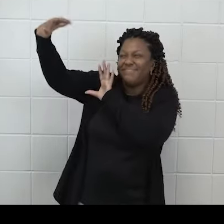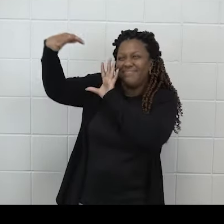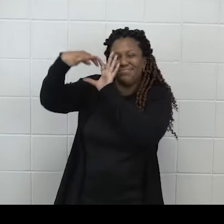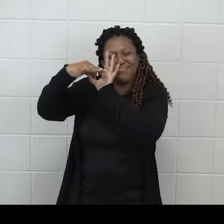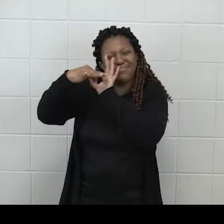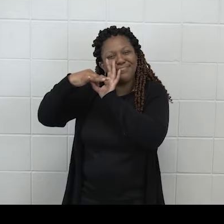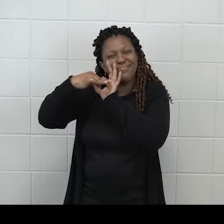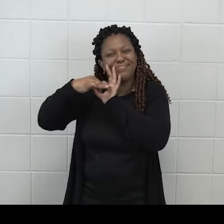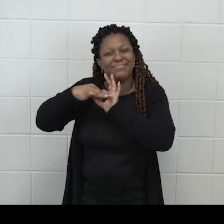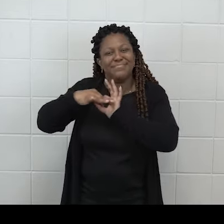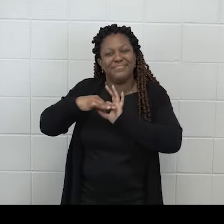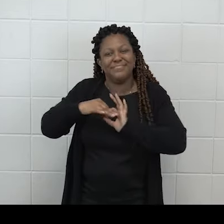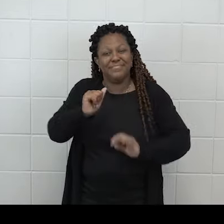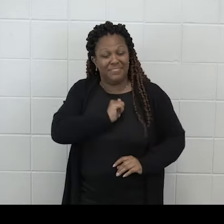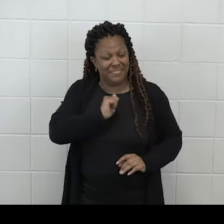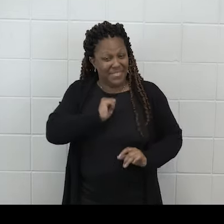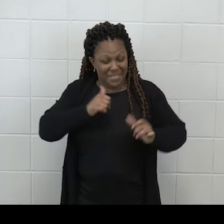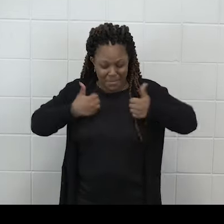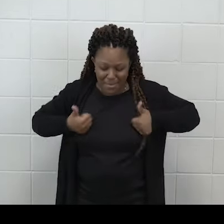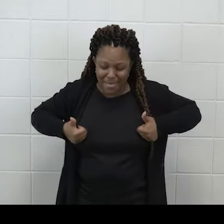I belong.